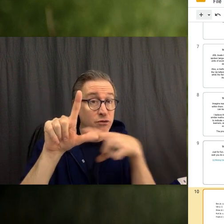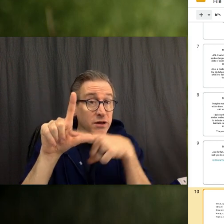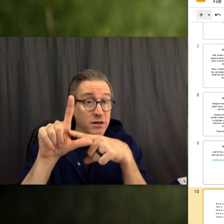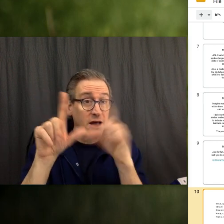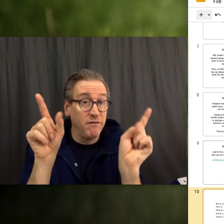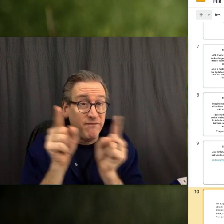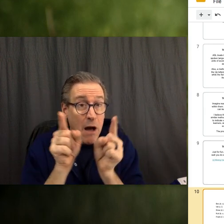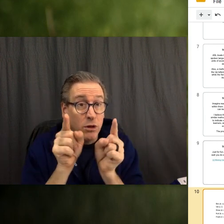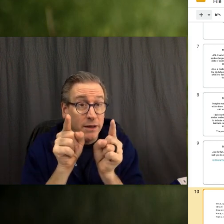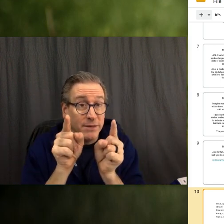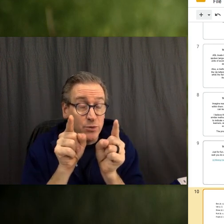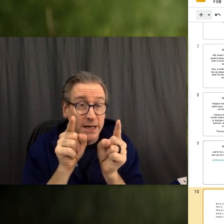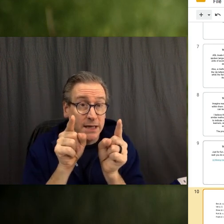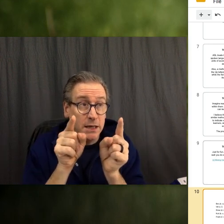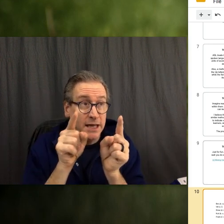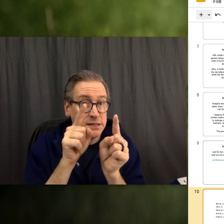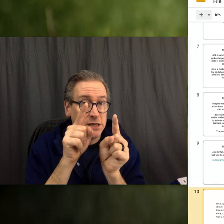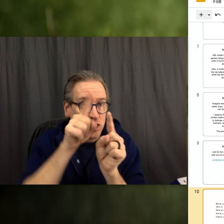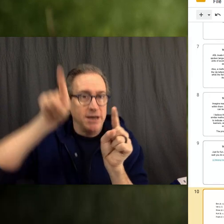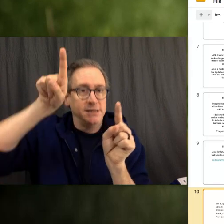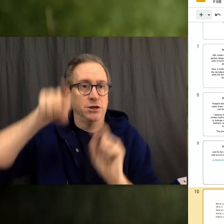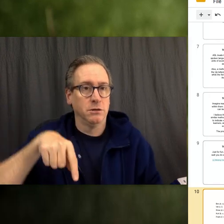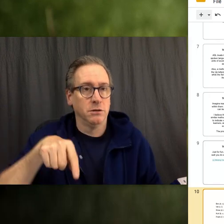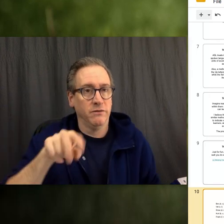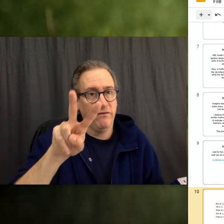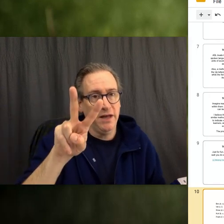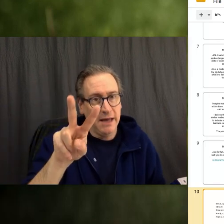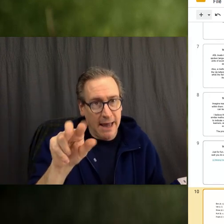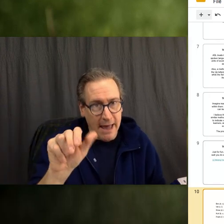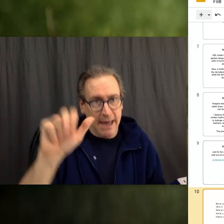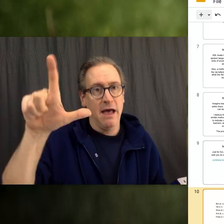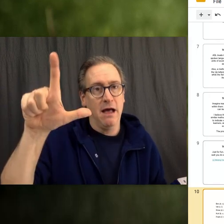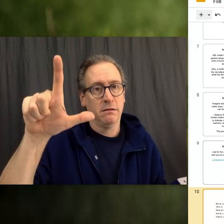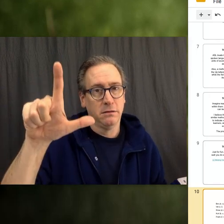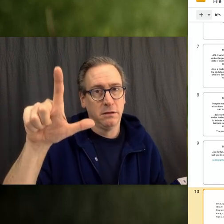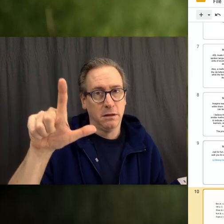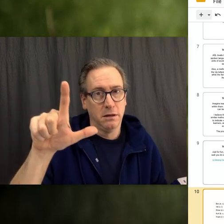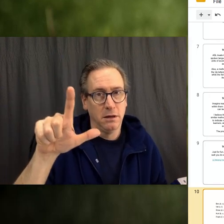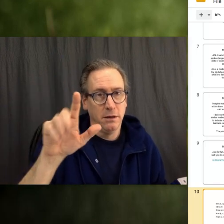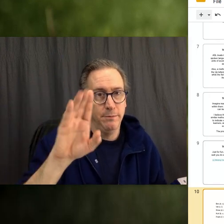how the vowel in between is a transition. V-A-L,